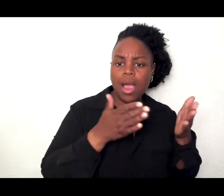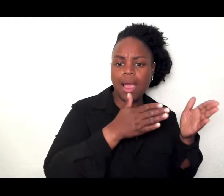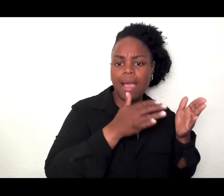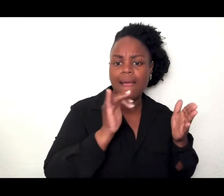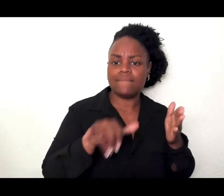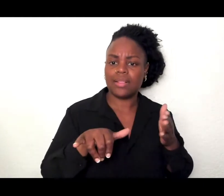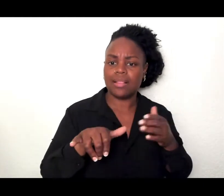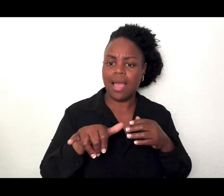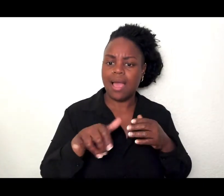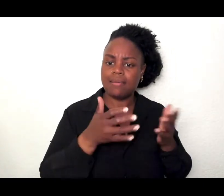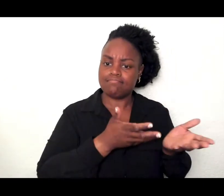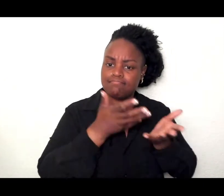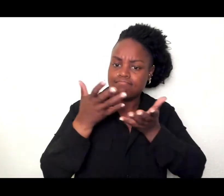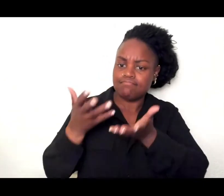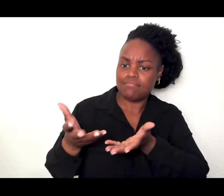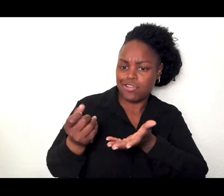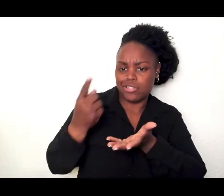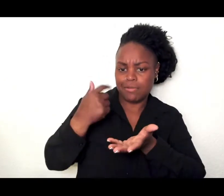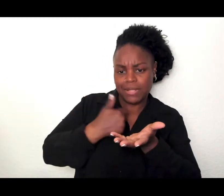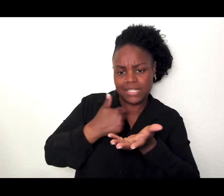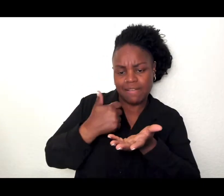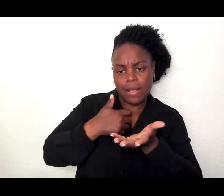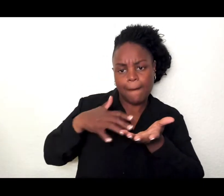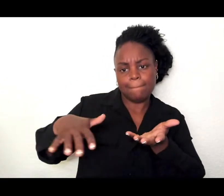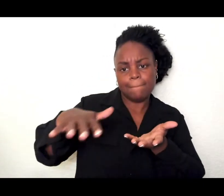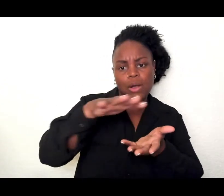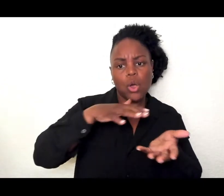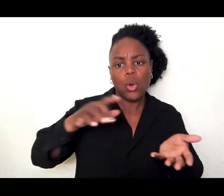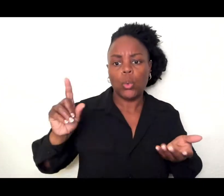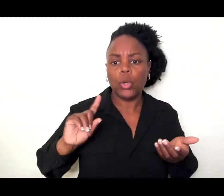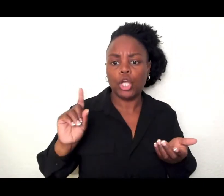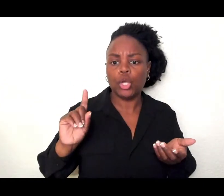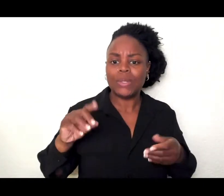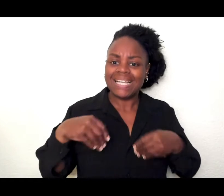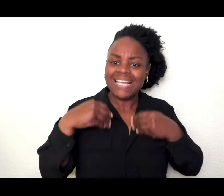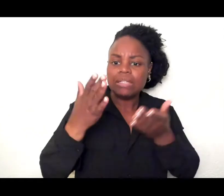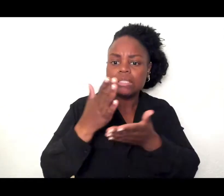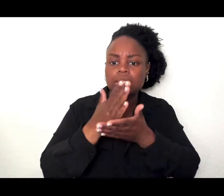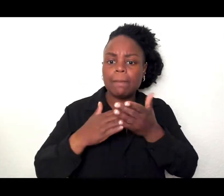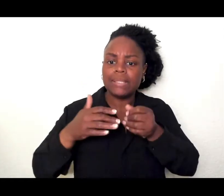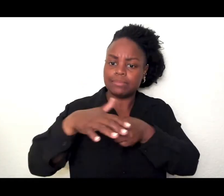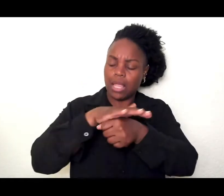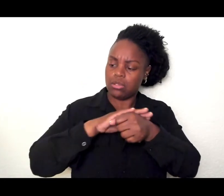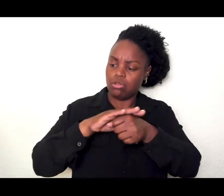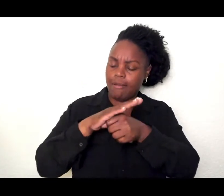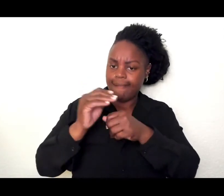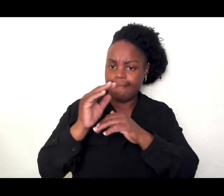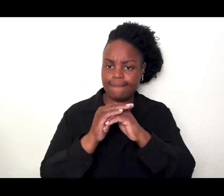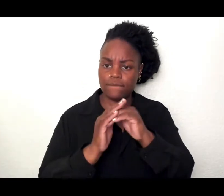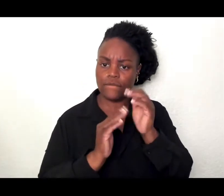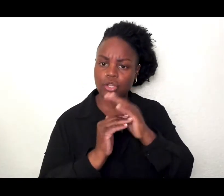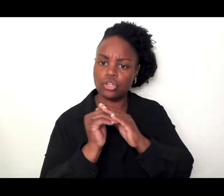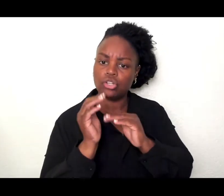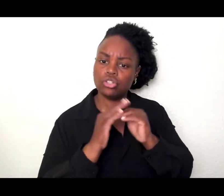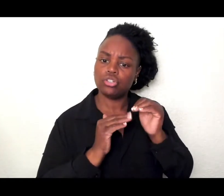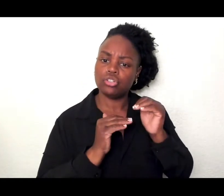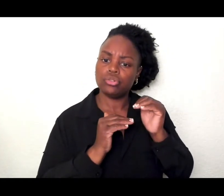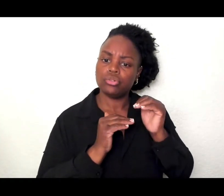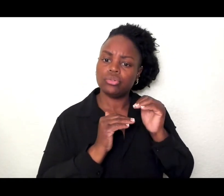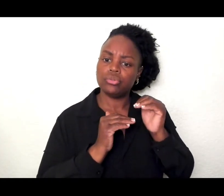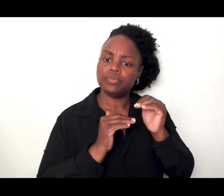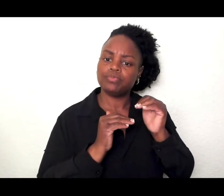to be authentic and passionate and really, you know, shine and be in our power, we have to be